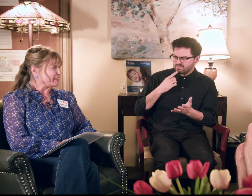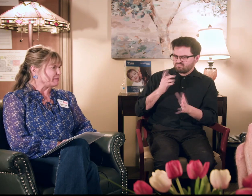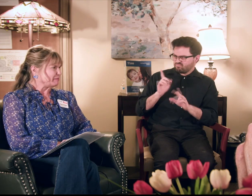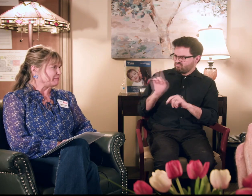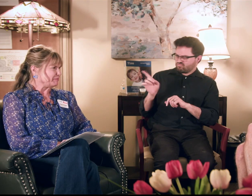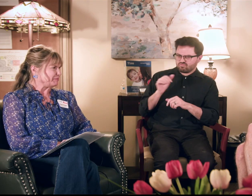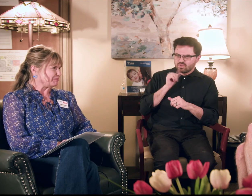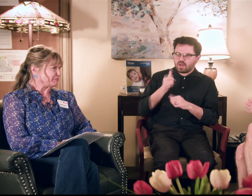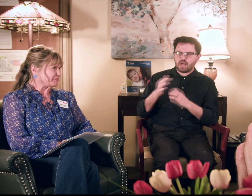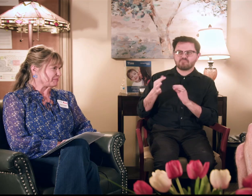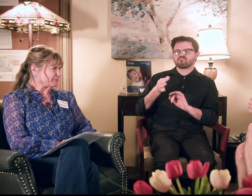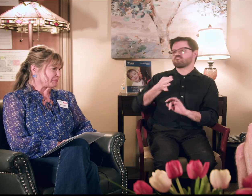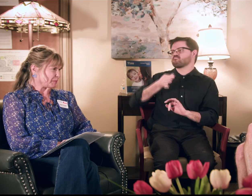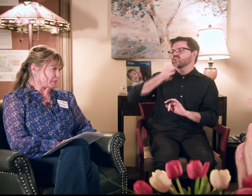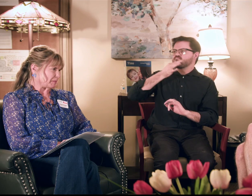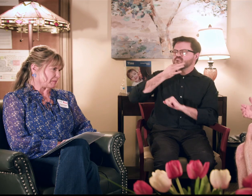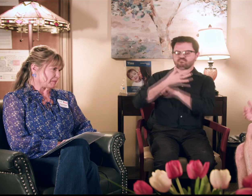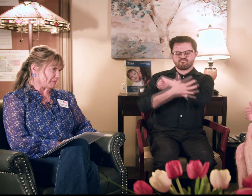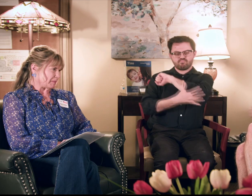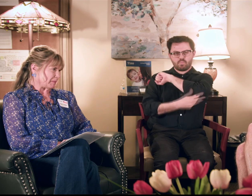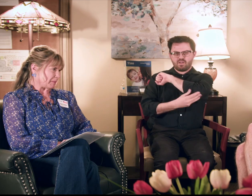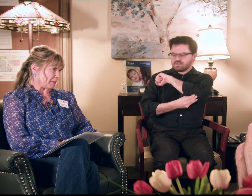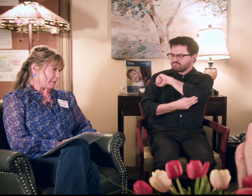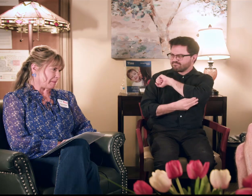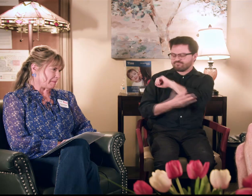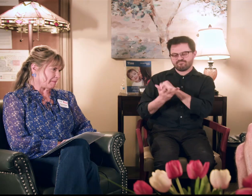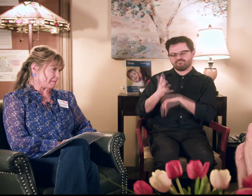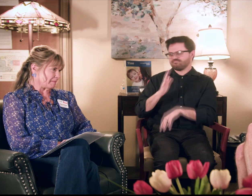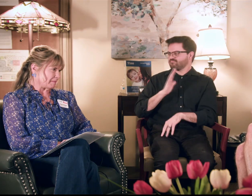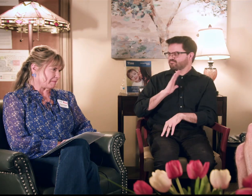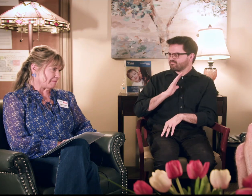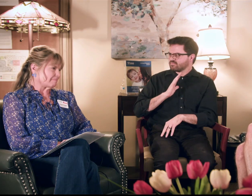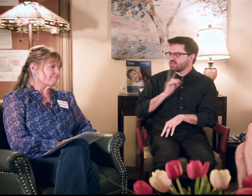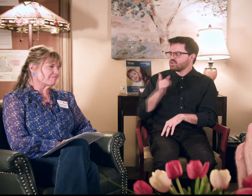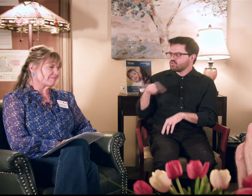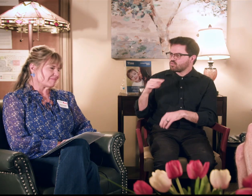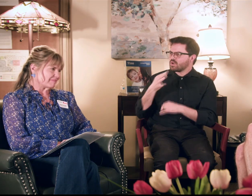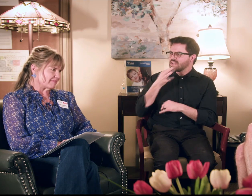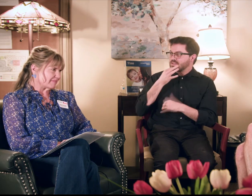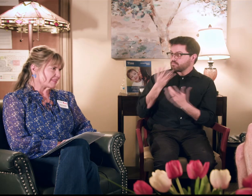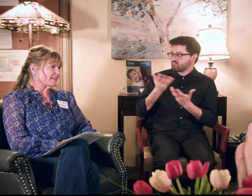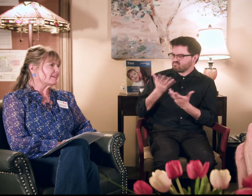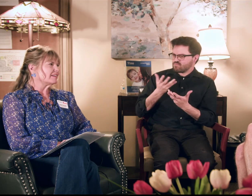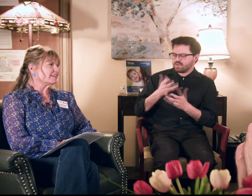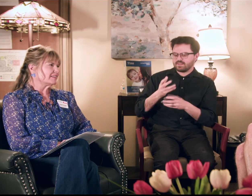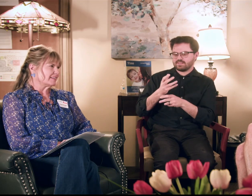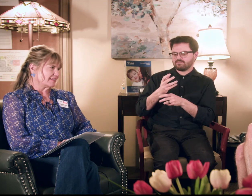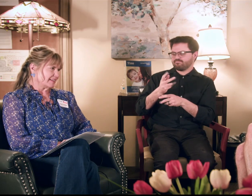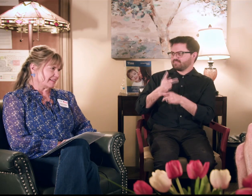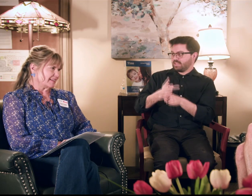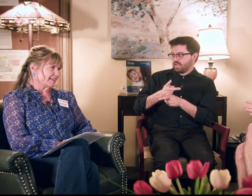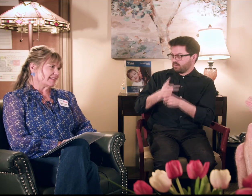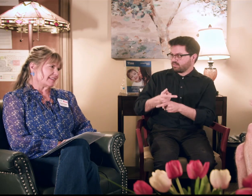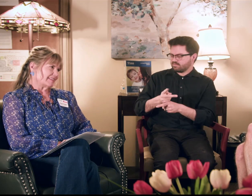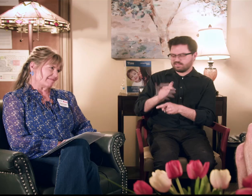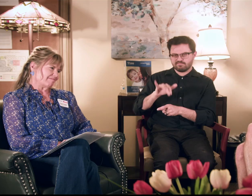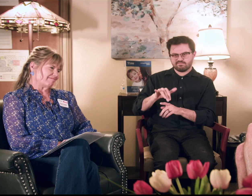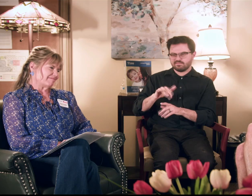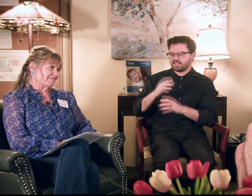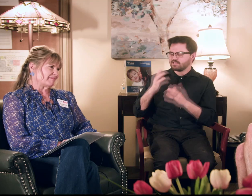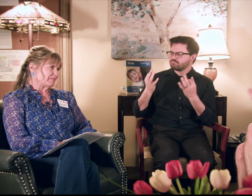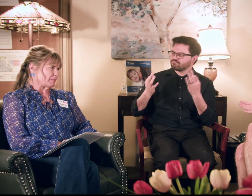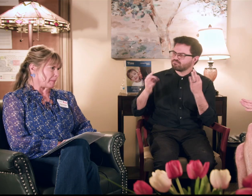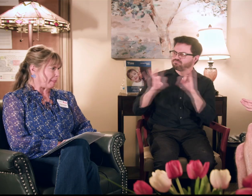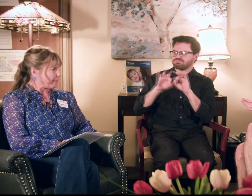okay. I think you guys are experts, you all, are experts on caring. And that, I think, is a huge part of it. So we're excited for